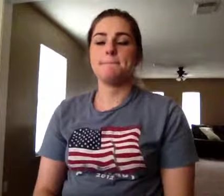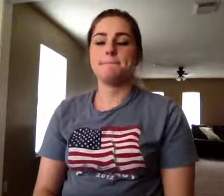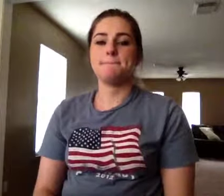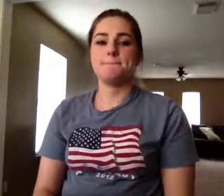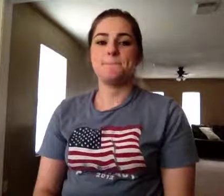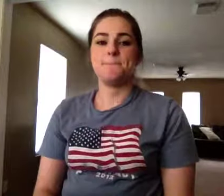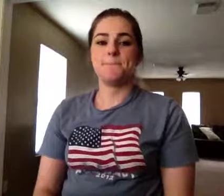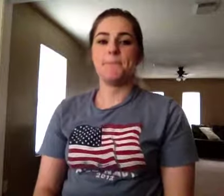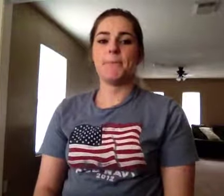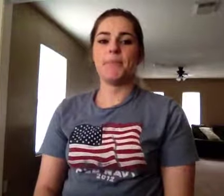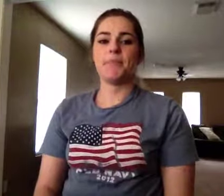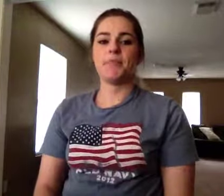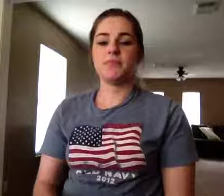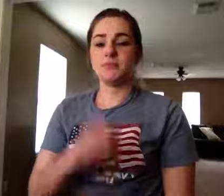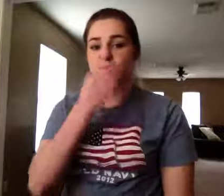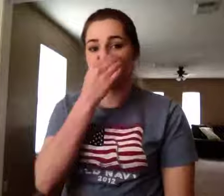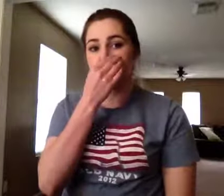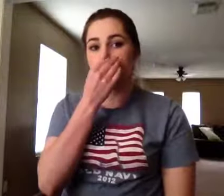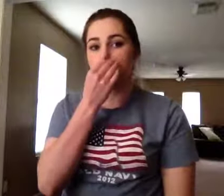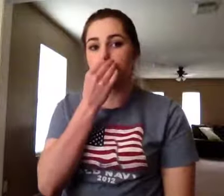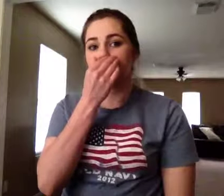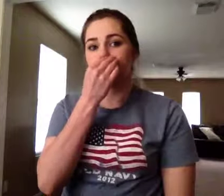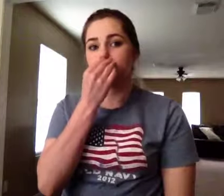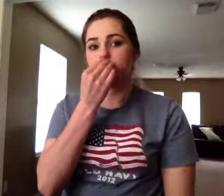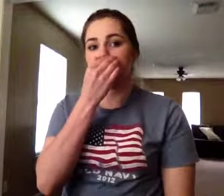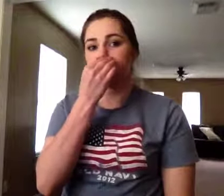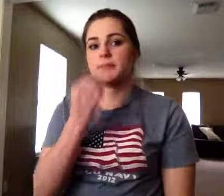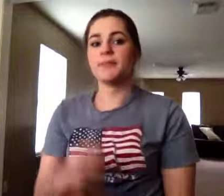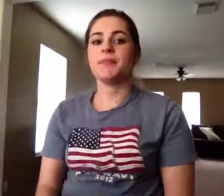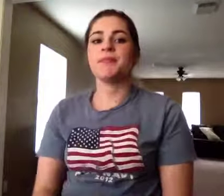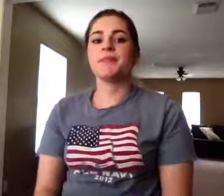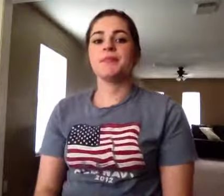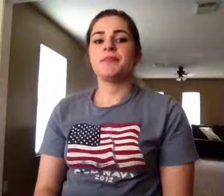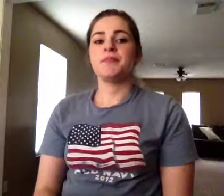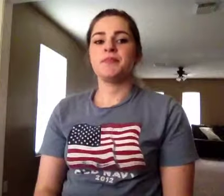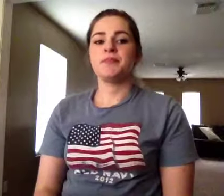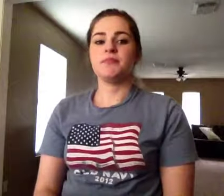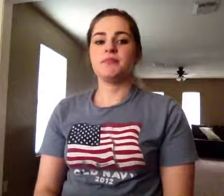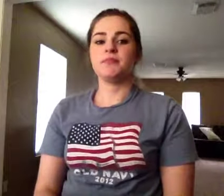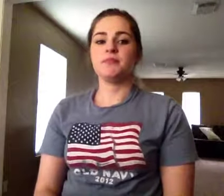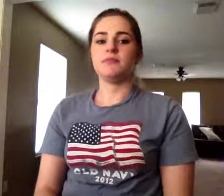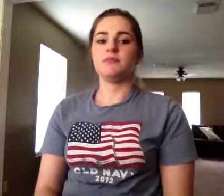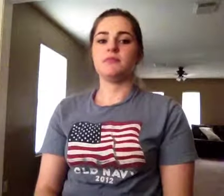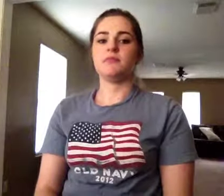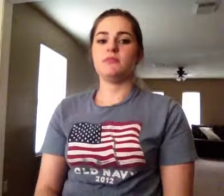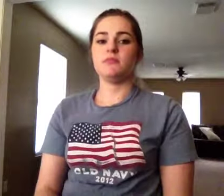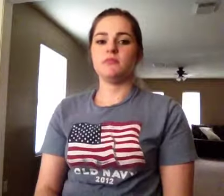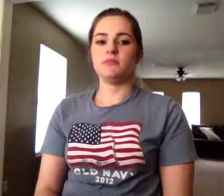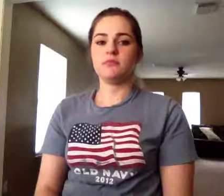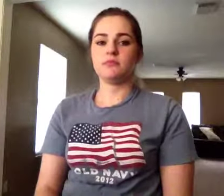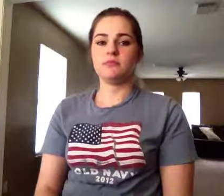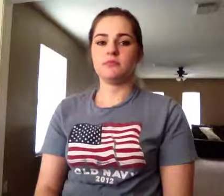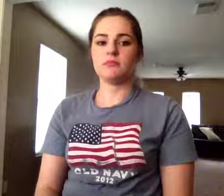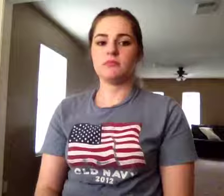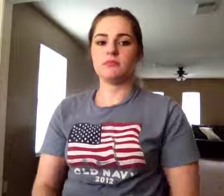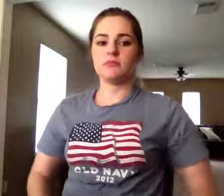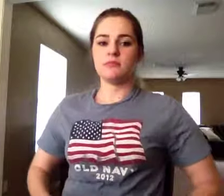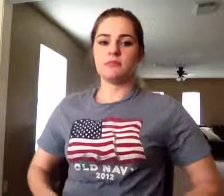exam. You've been asked to interpret for a deaf student in a mainstream 5th grade math class for gifted students.